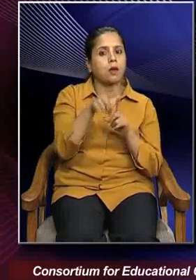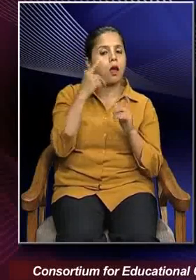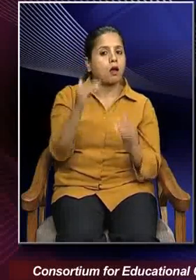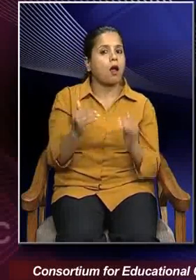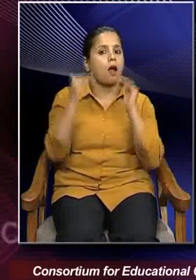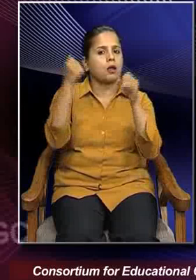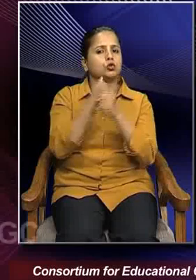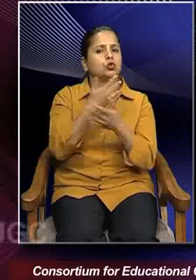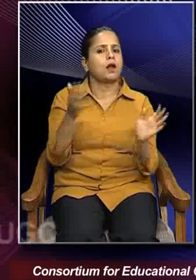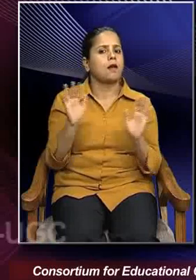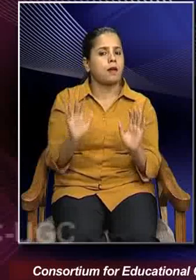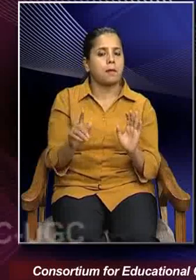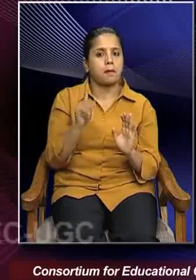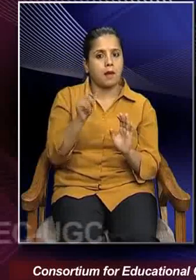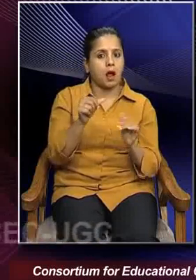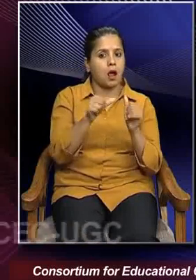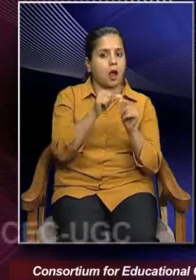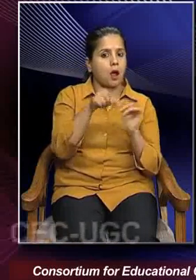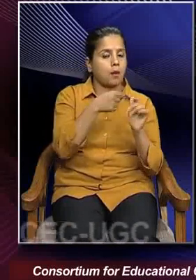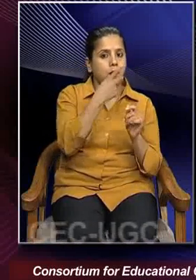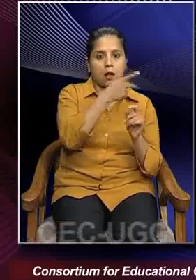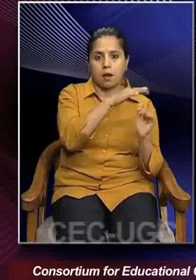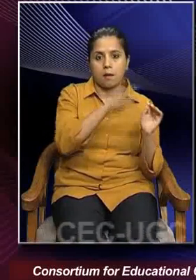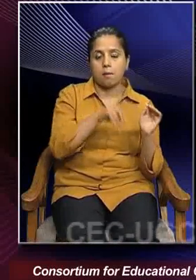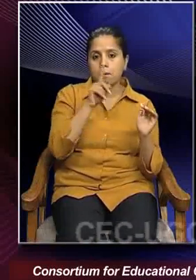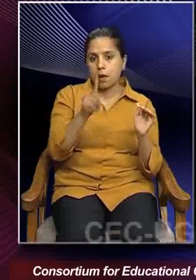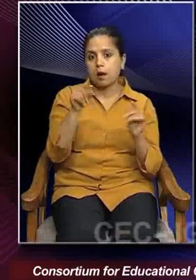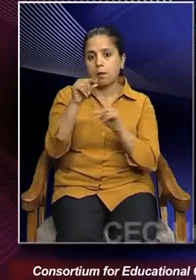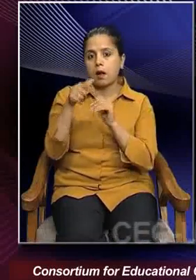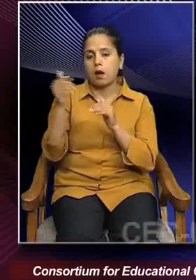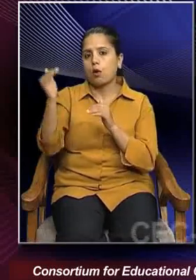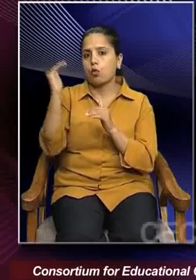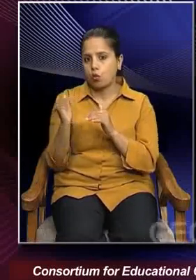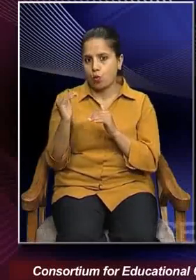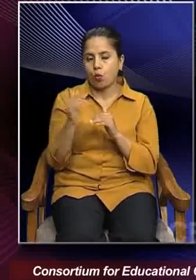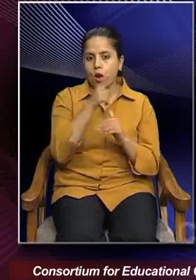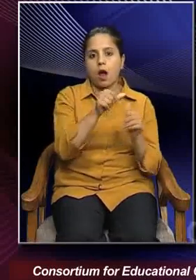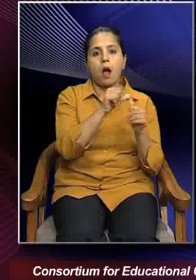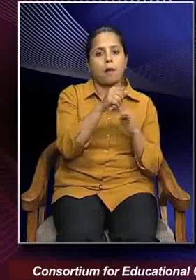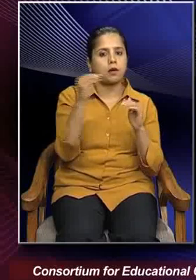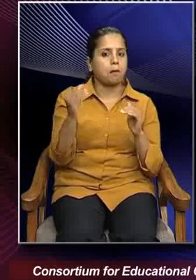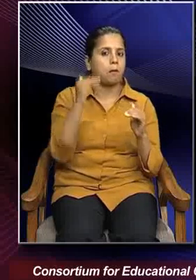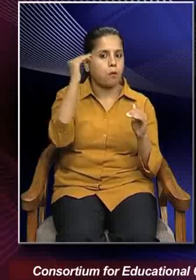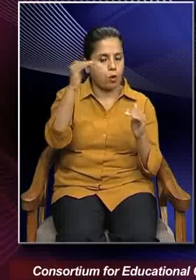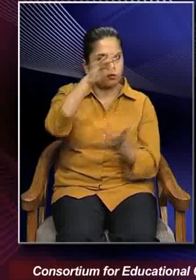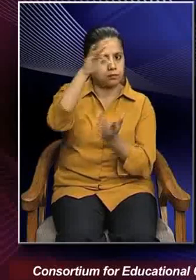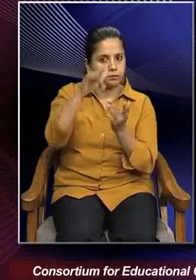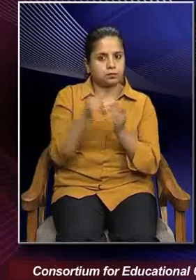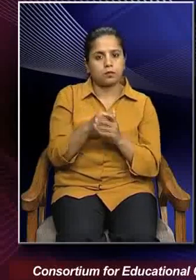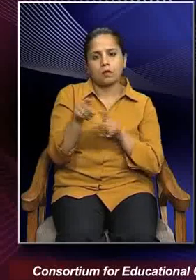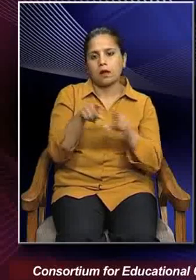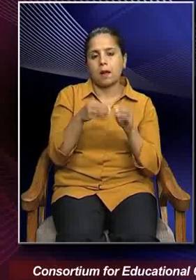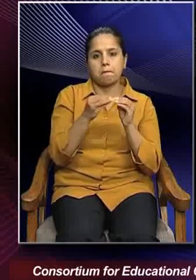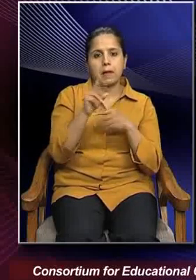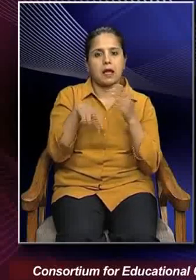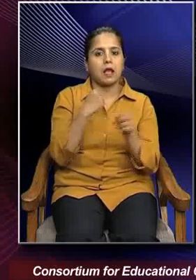in generality than apara but lower than para. For example, the term